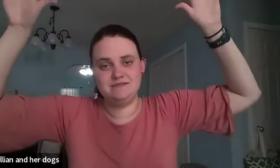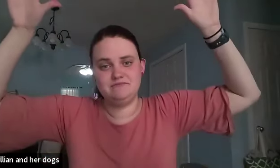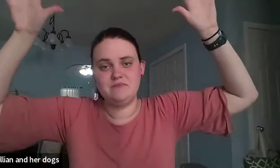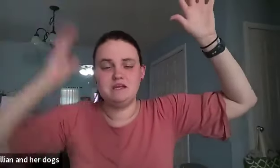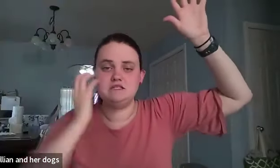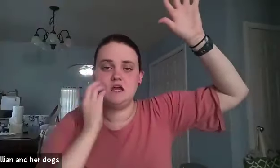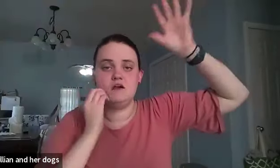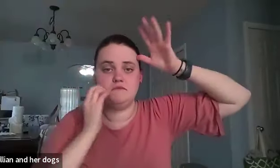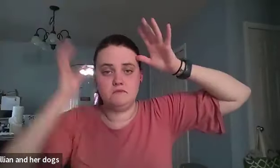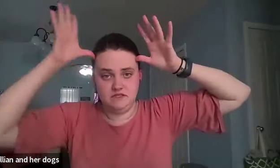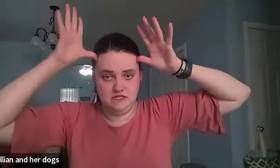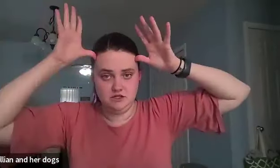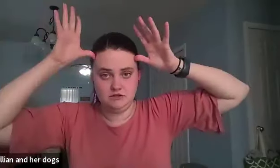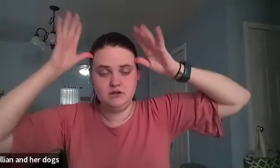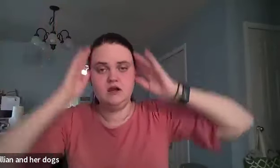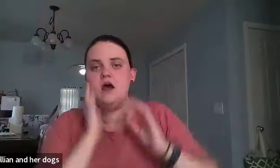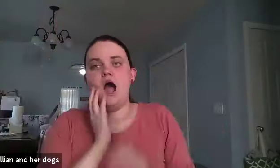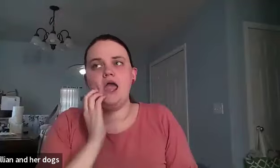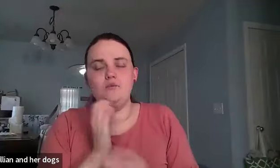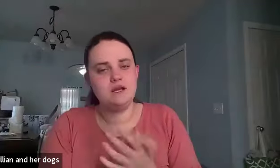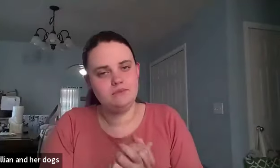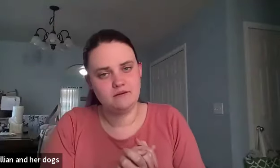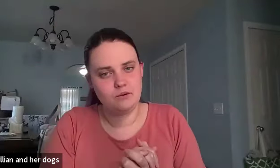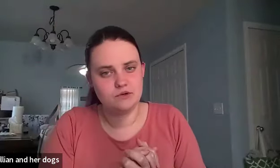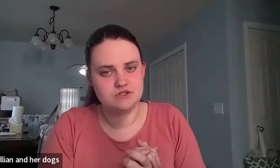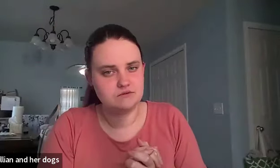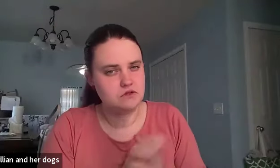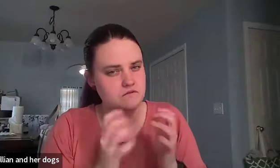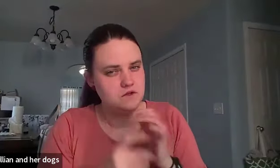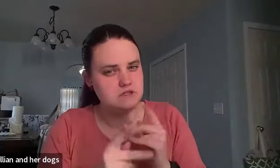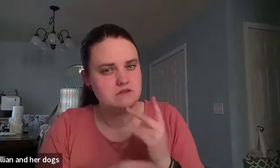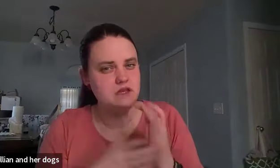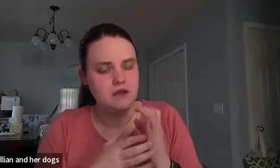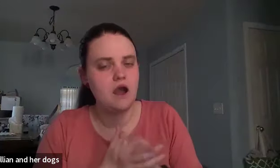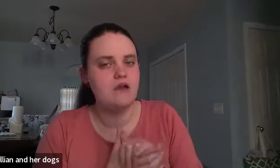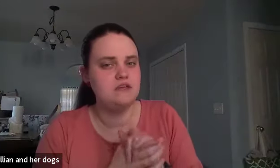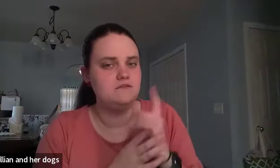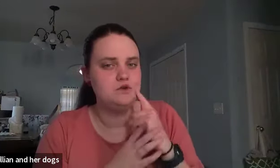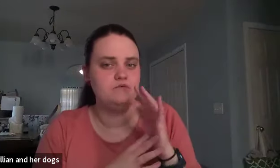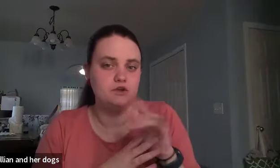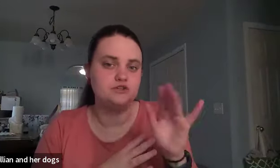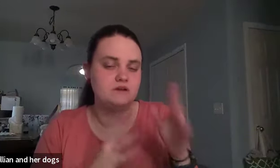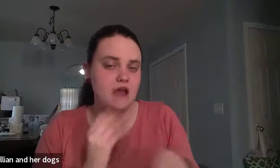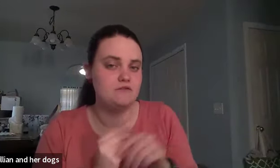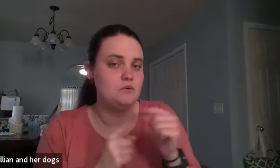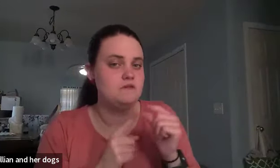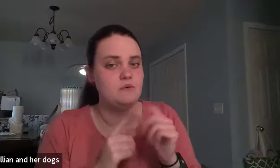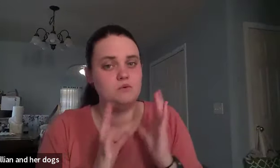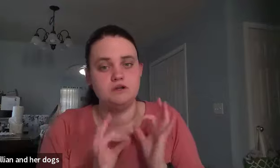this instead of deer, it wouldn't be the most confusing thing. I think if you fingerspell to add the word, that would work